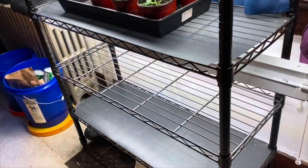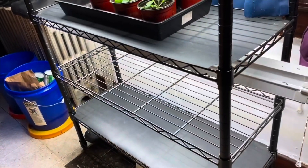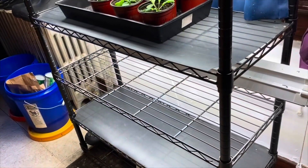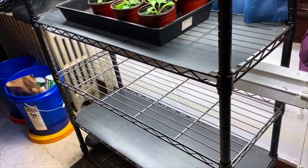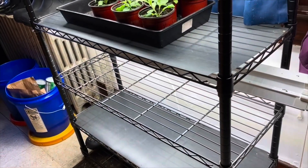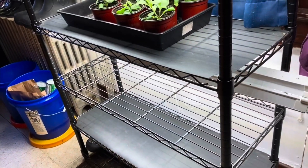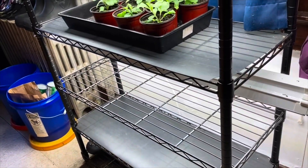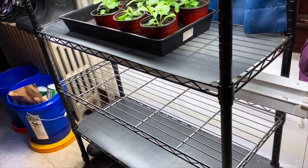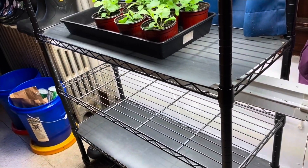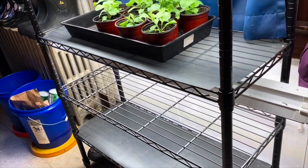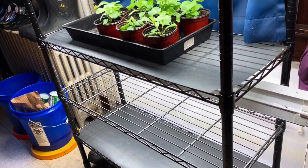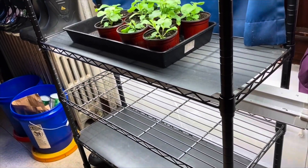off.